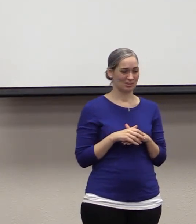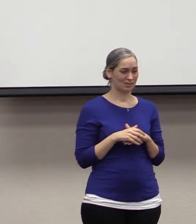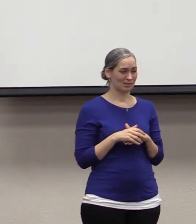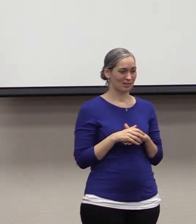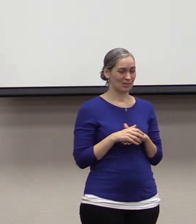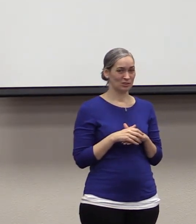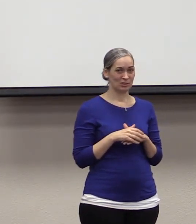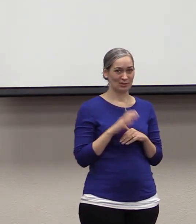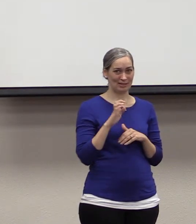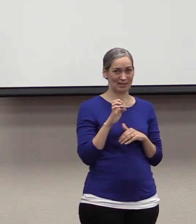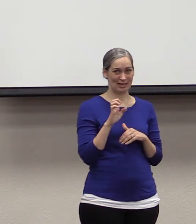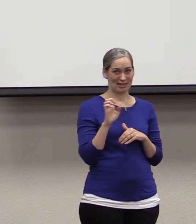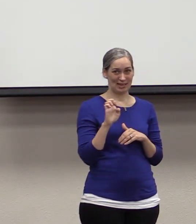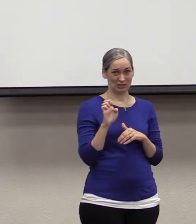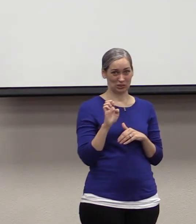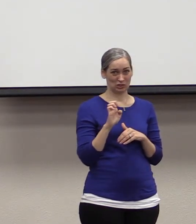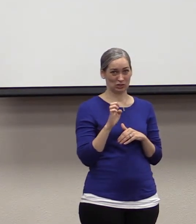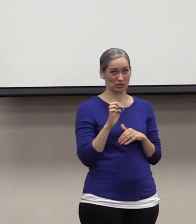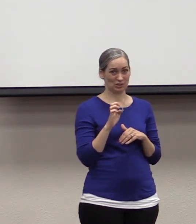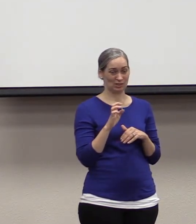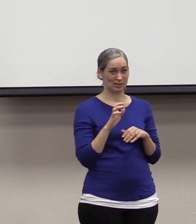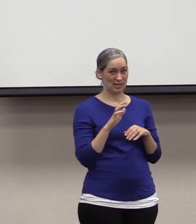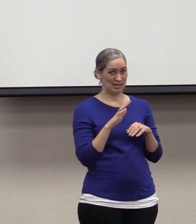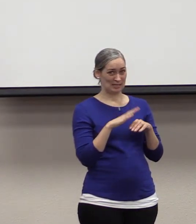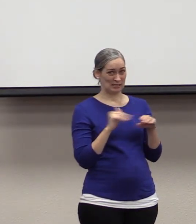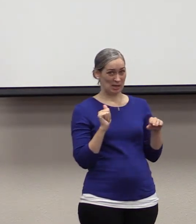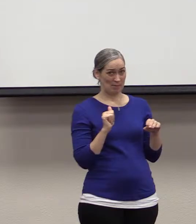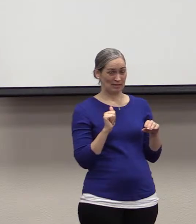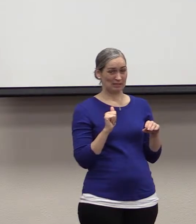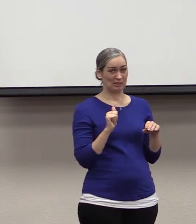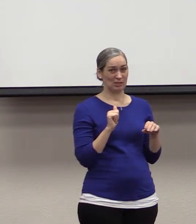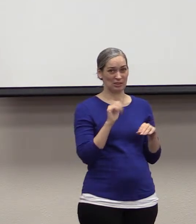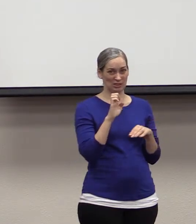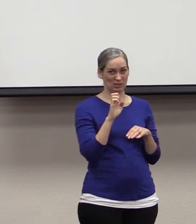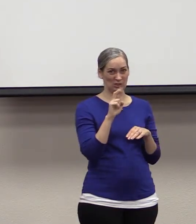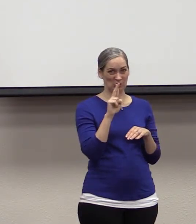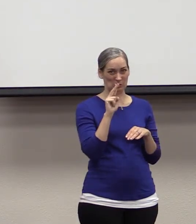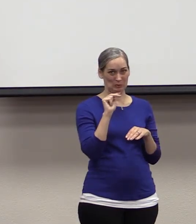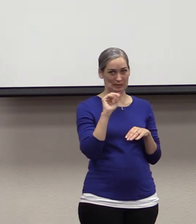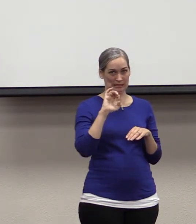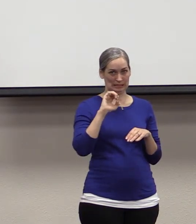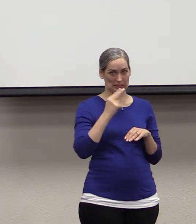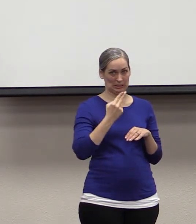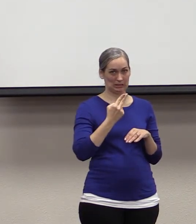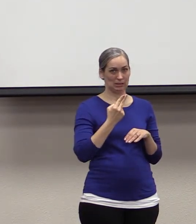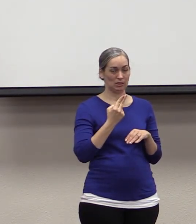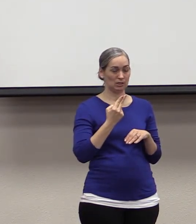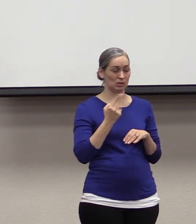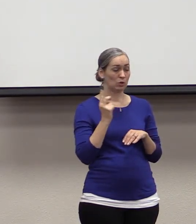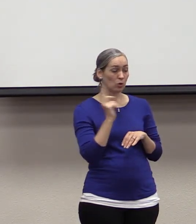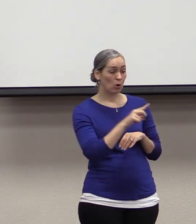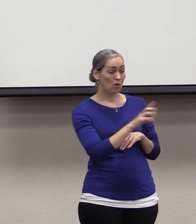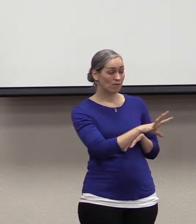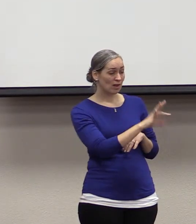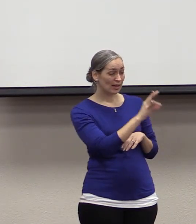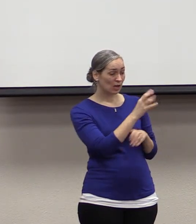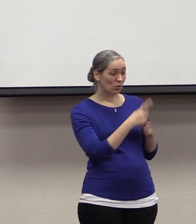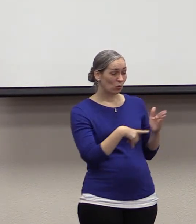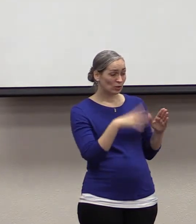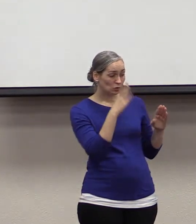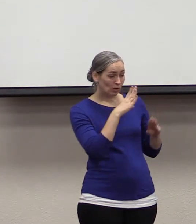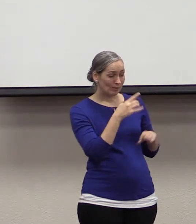one of the king's eunuchs assigned to attend her, and ordered him to find out what was troubling Mordecai and